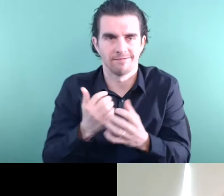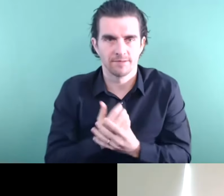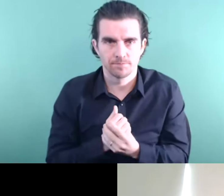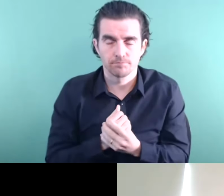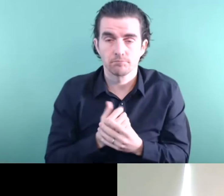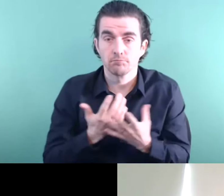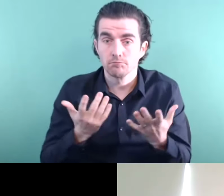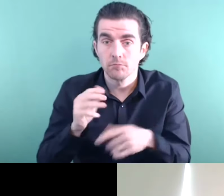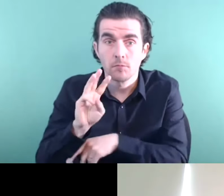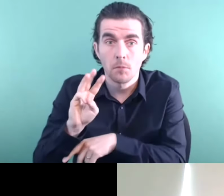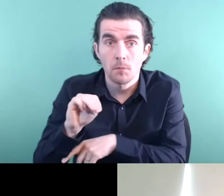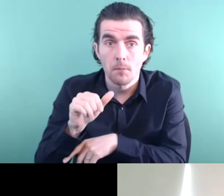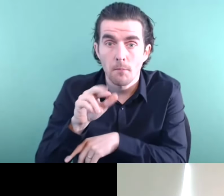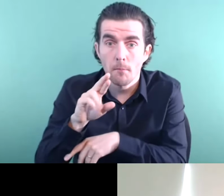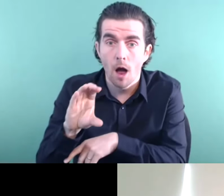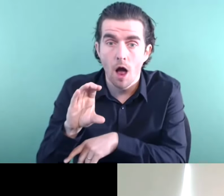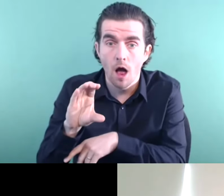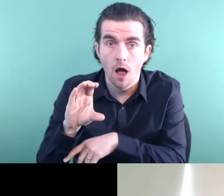Marc?